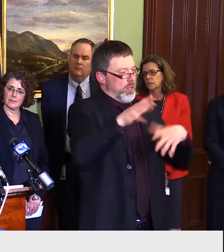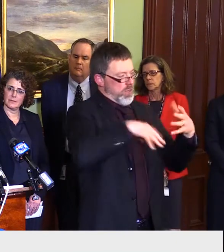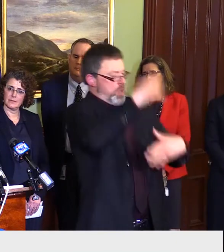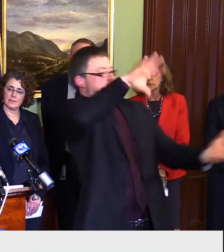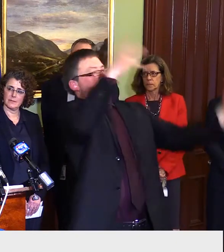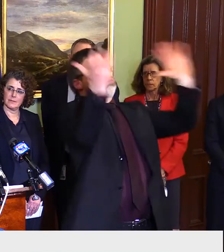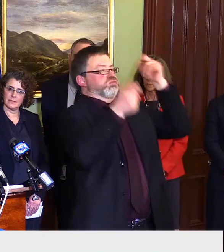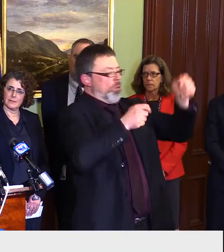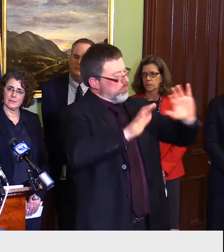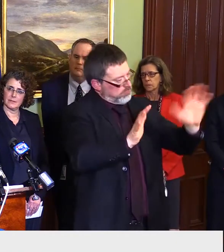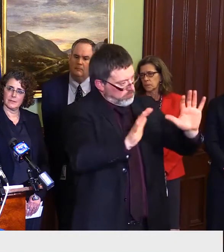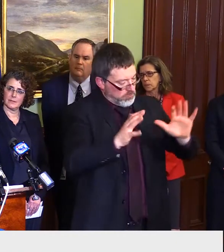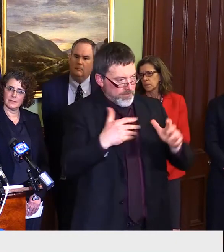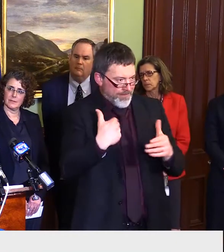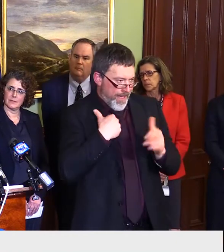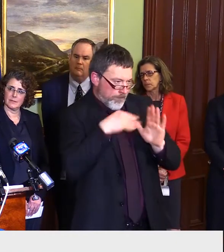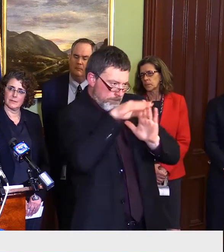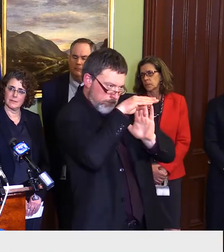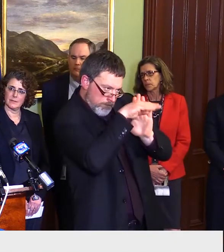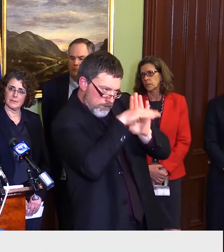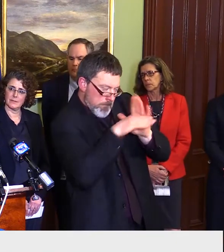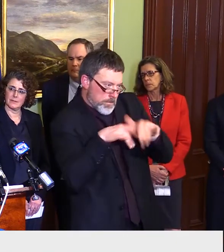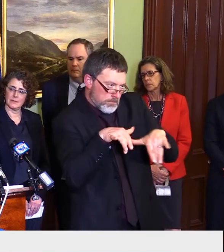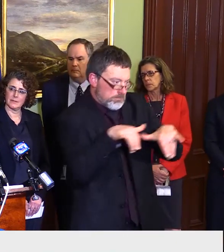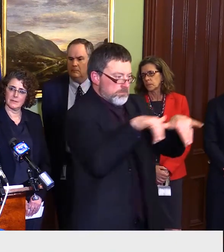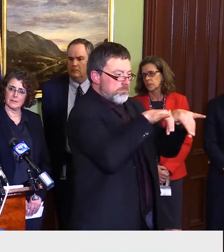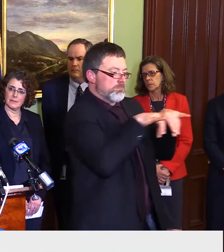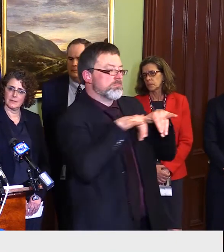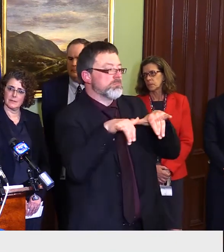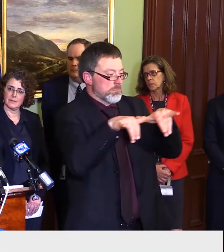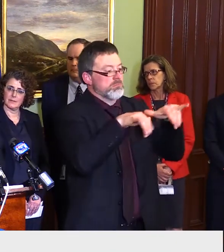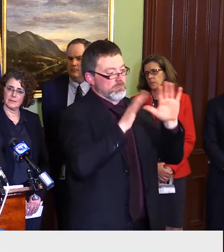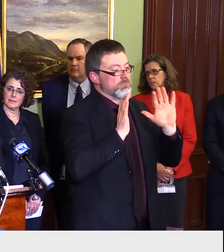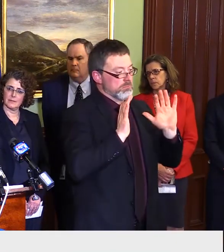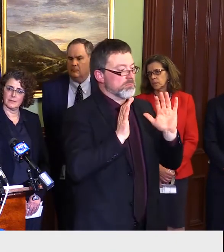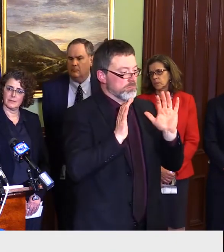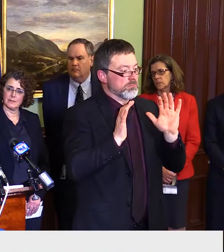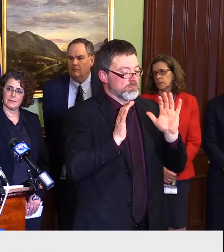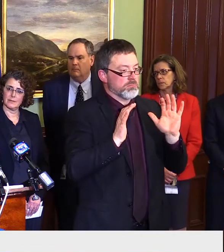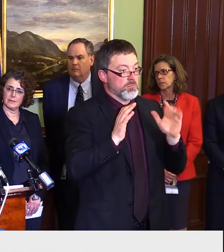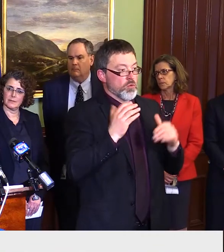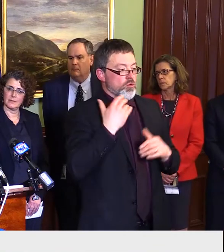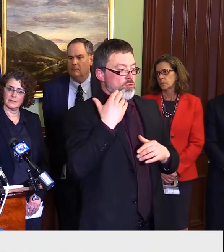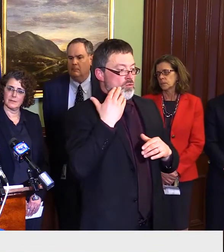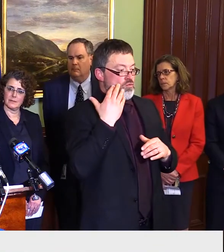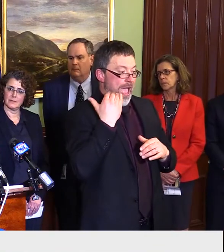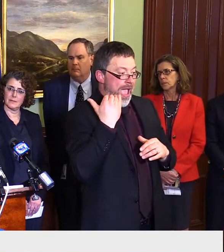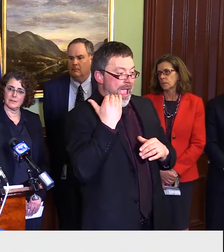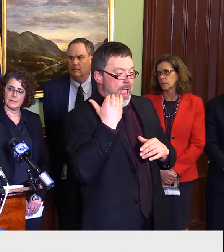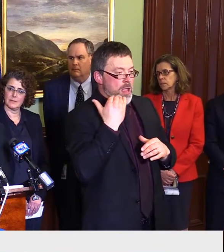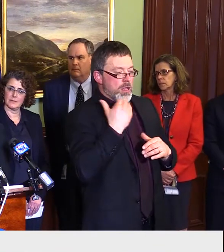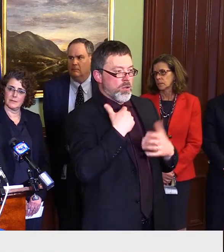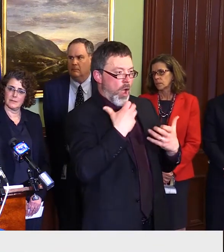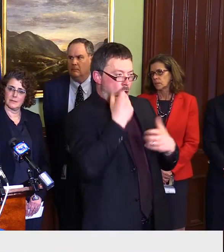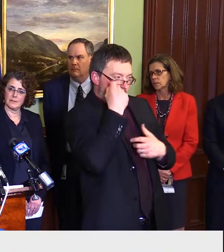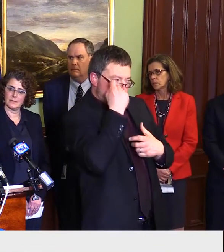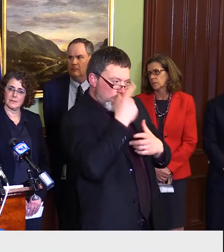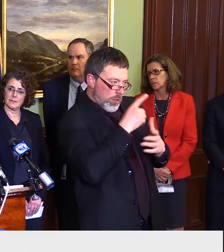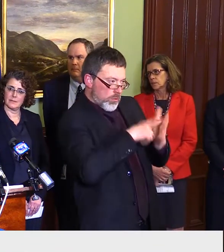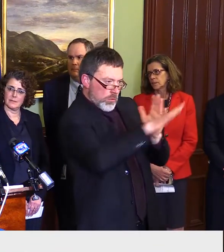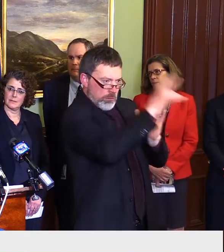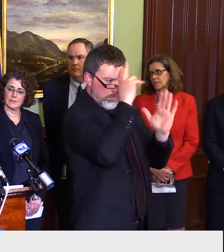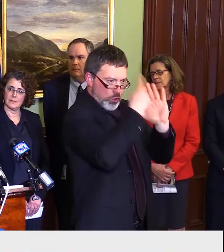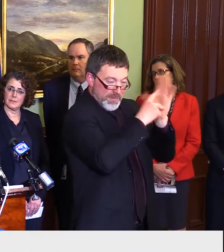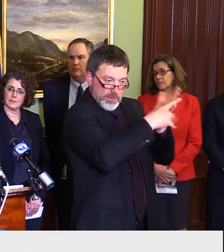just math at that point, and at least have an idea. But I don't know at this point. We just talked about this about 8:30 or